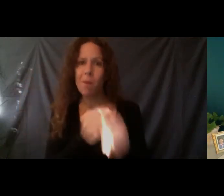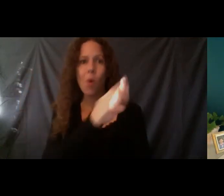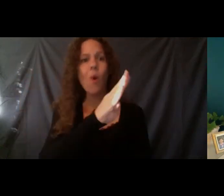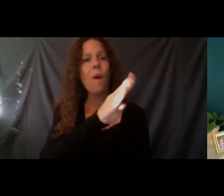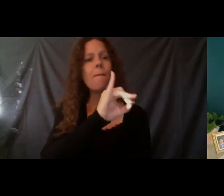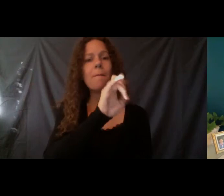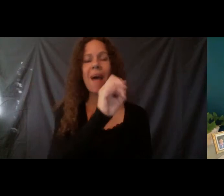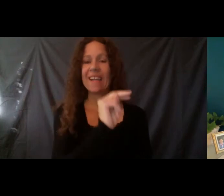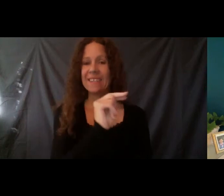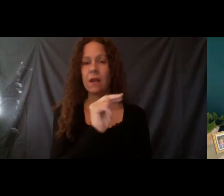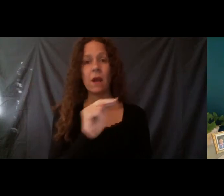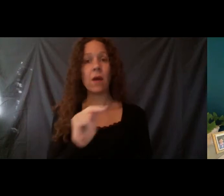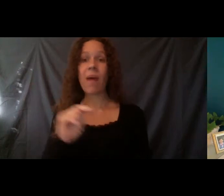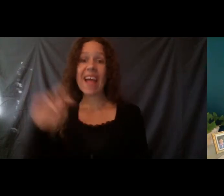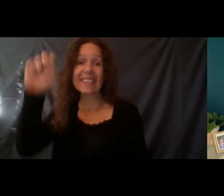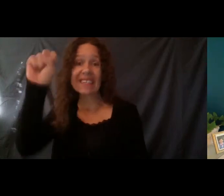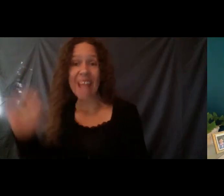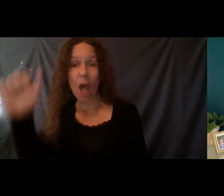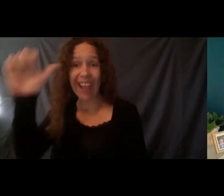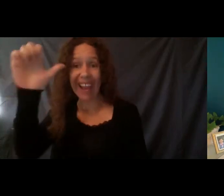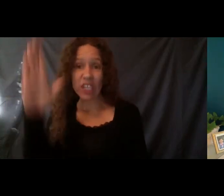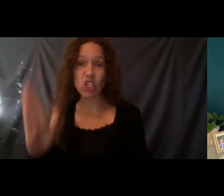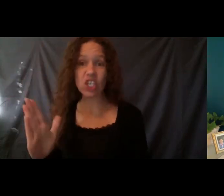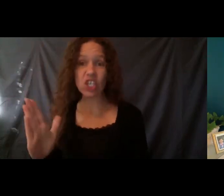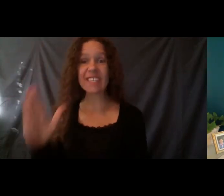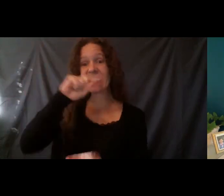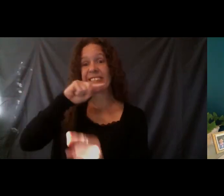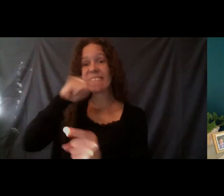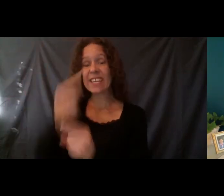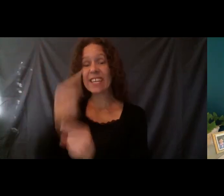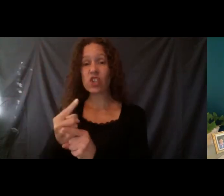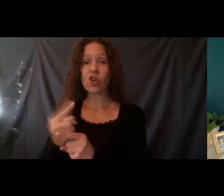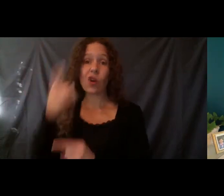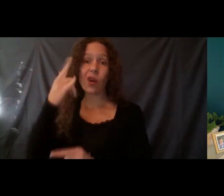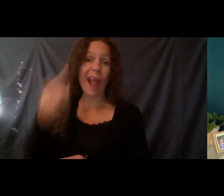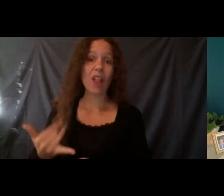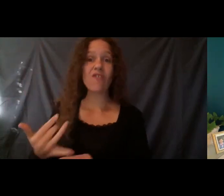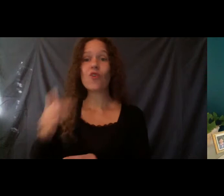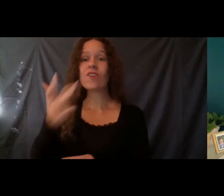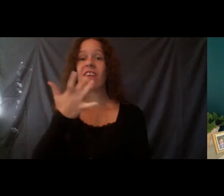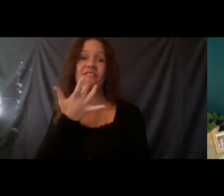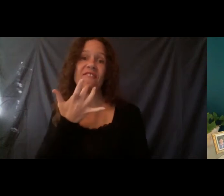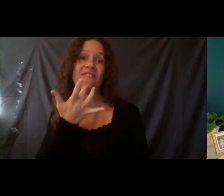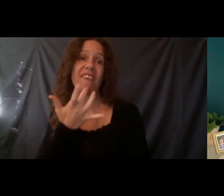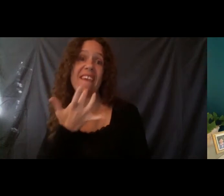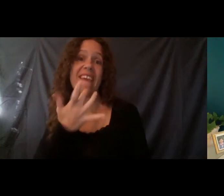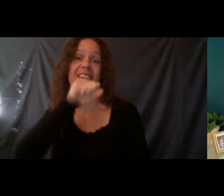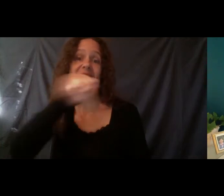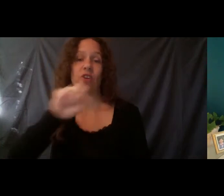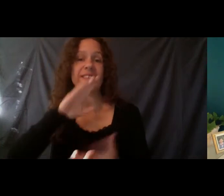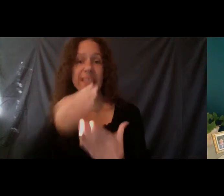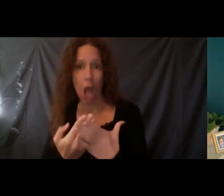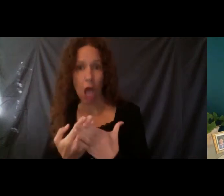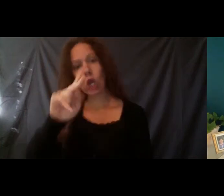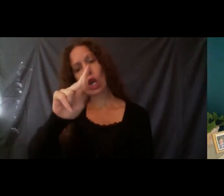thrilled that our South Asian sister, our California favorite daughter, Kamala Harris, will be our next vice president. We were the first